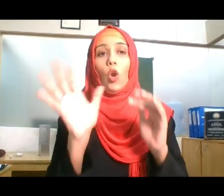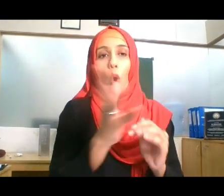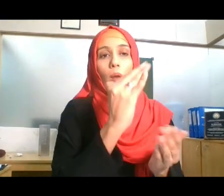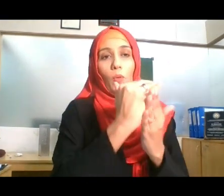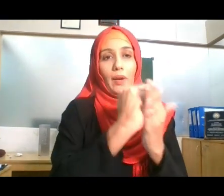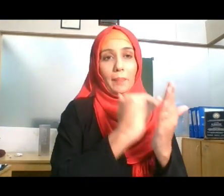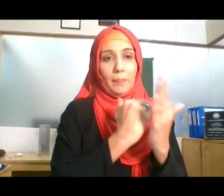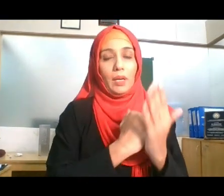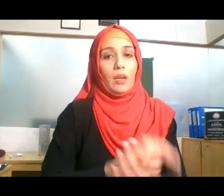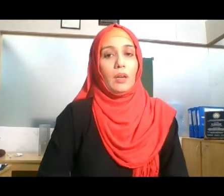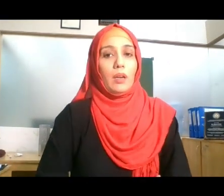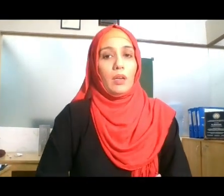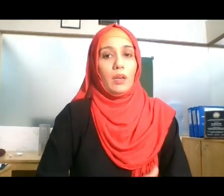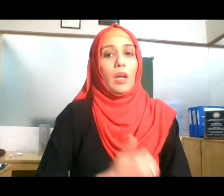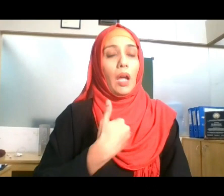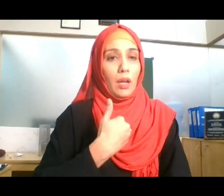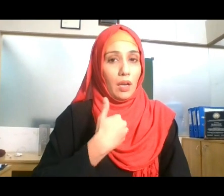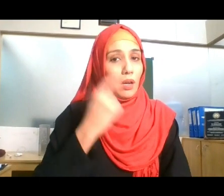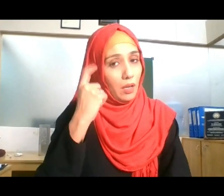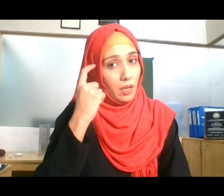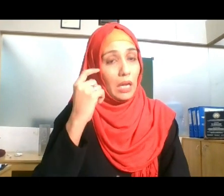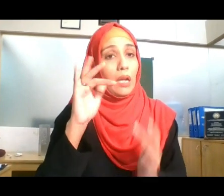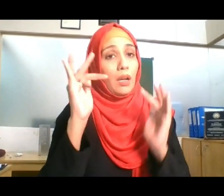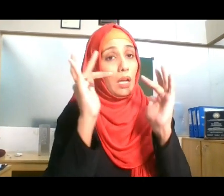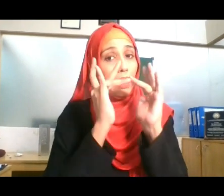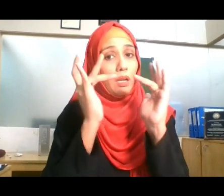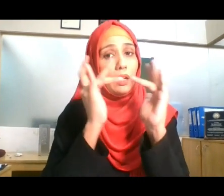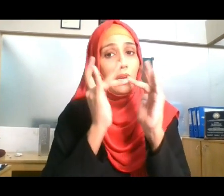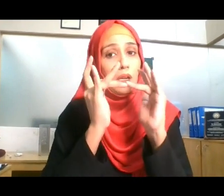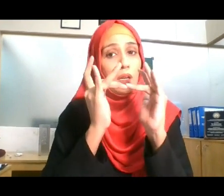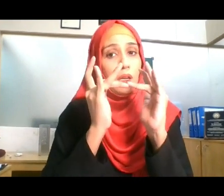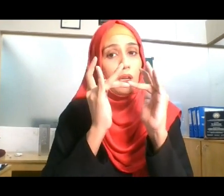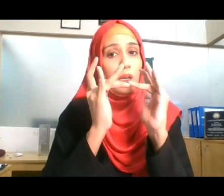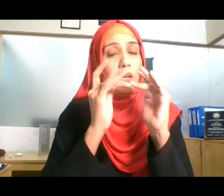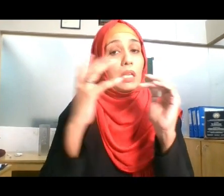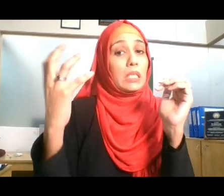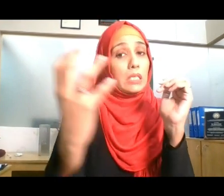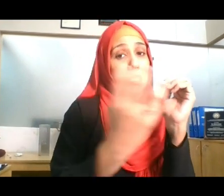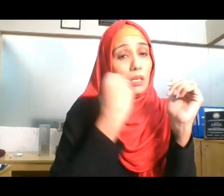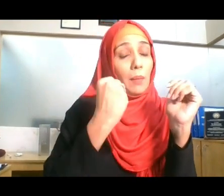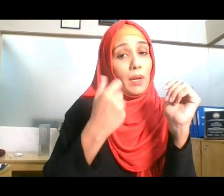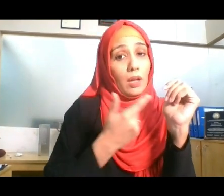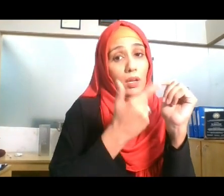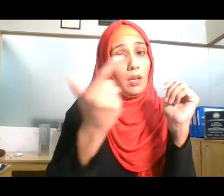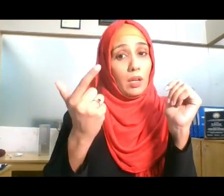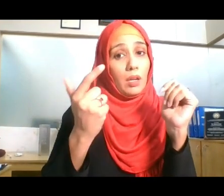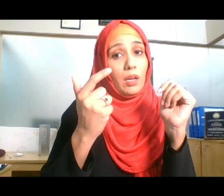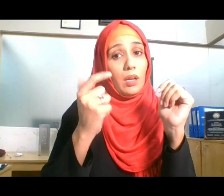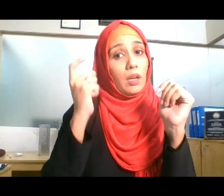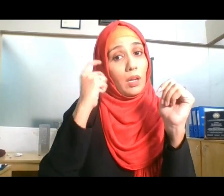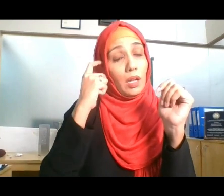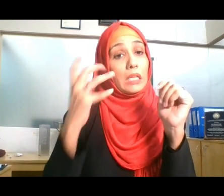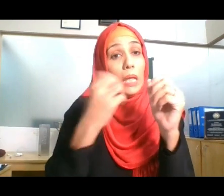And our slogan is the Internet is for everyone and should be used as a force for